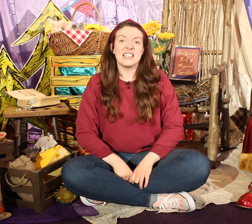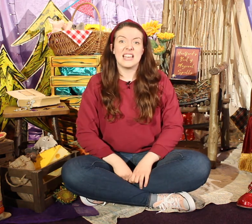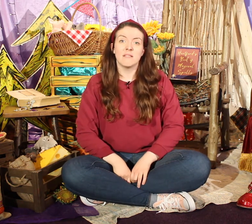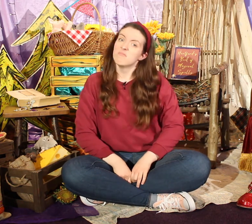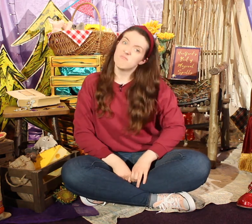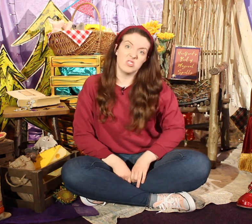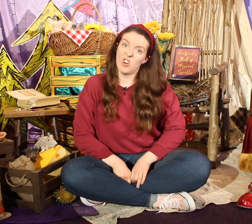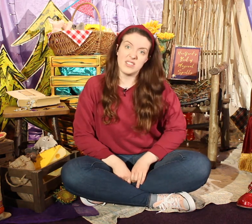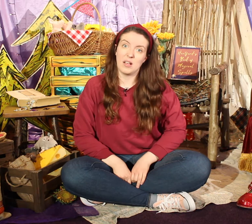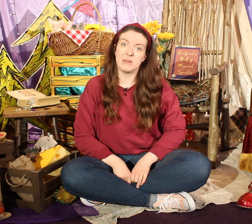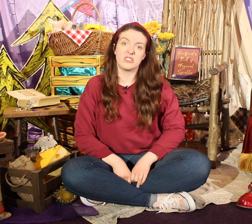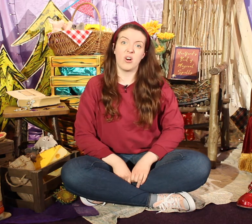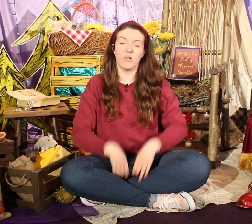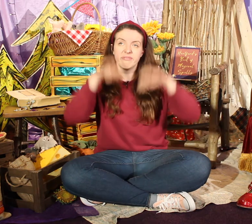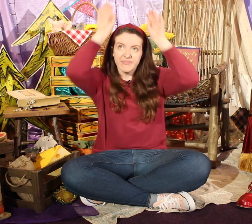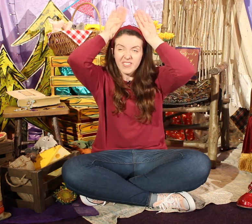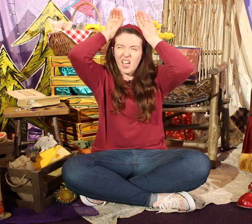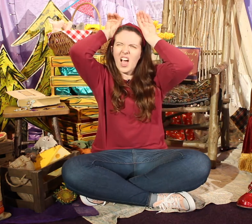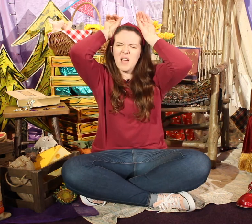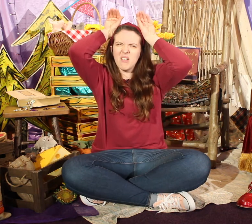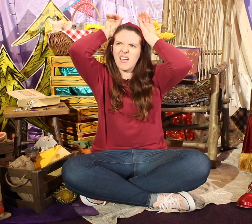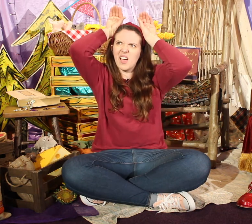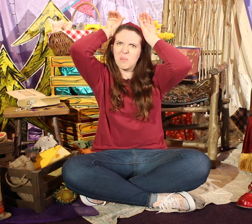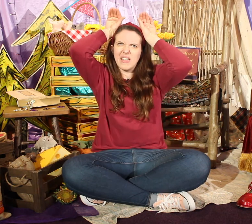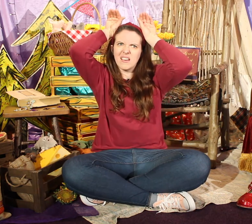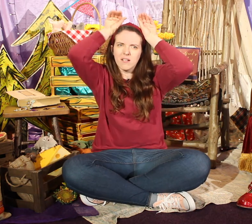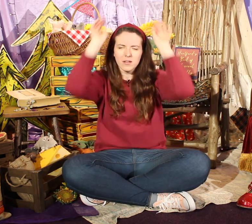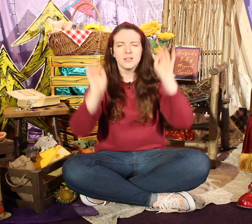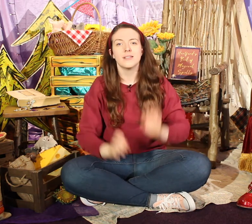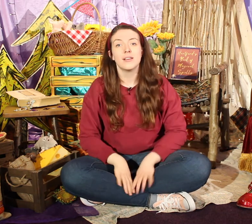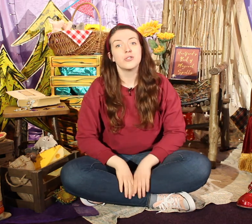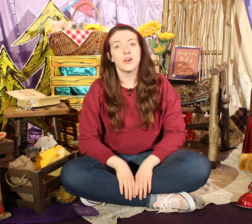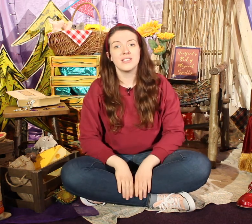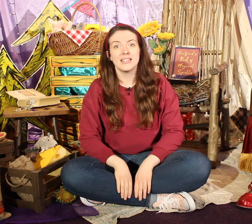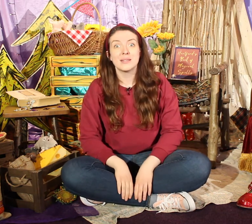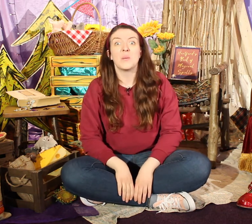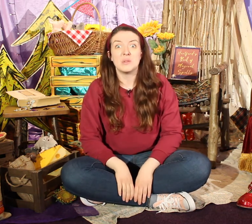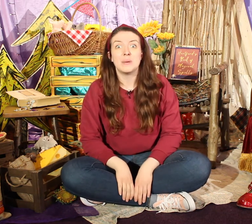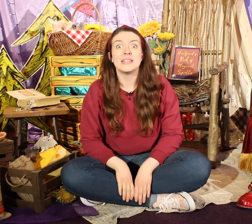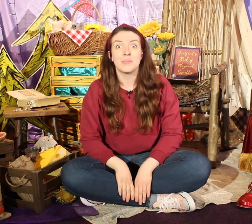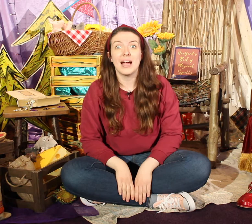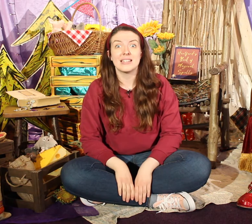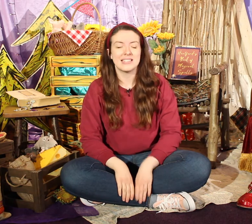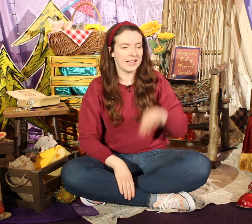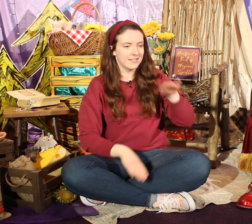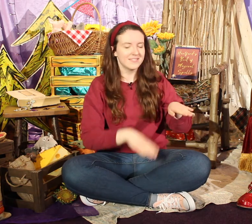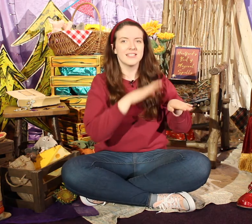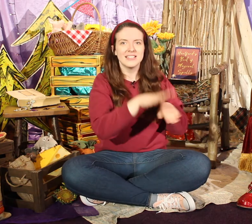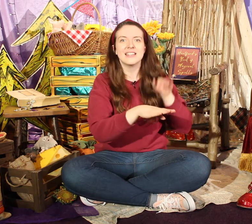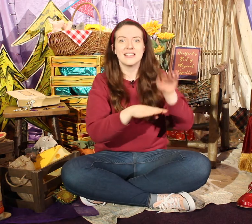sitting, not helping at all. "I'm not helping." Tortoise was busy practicing,